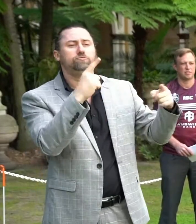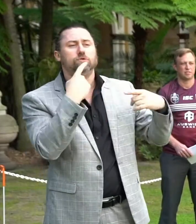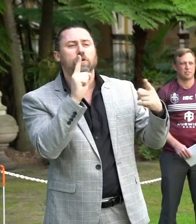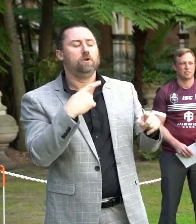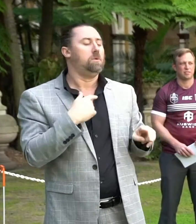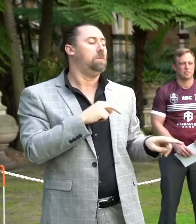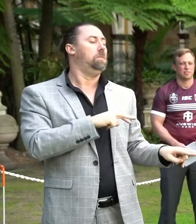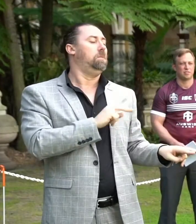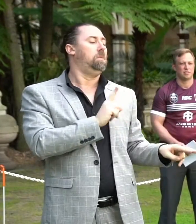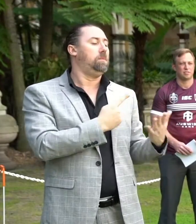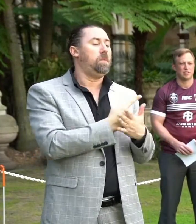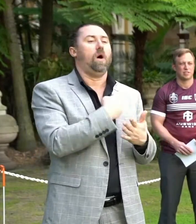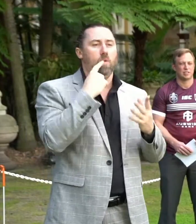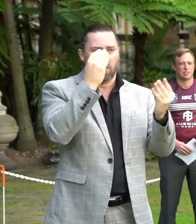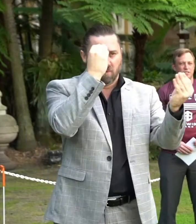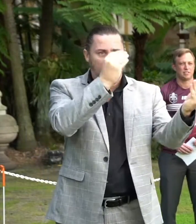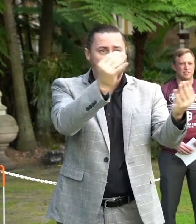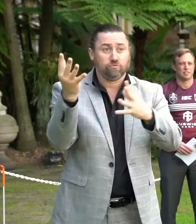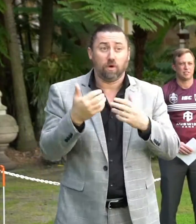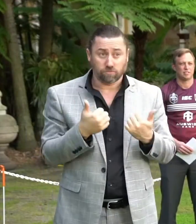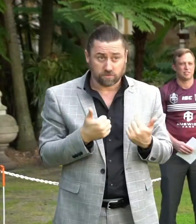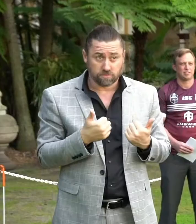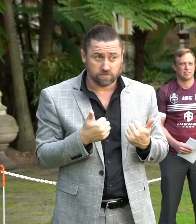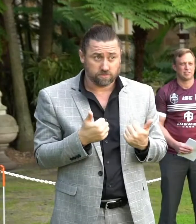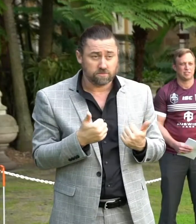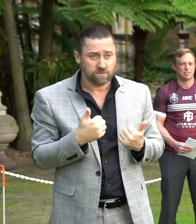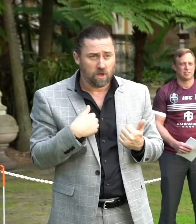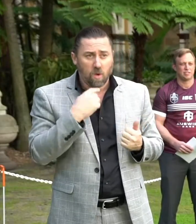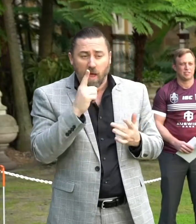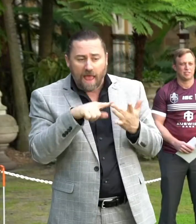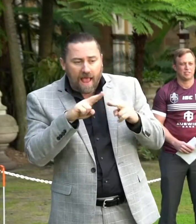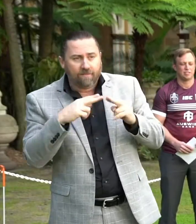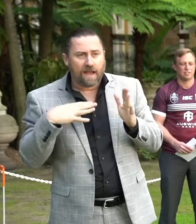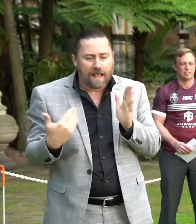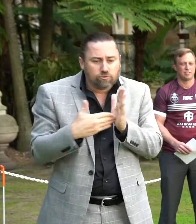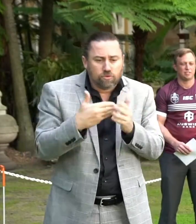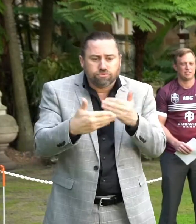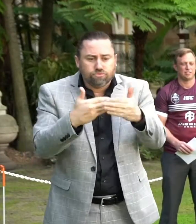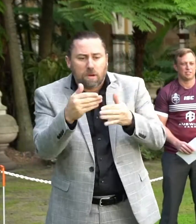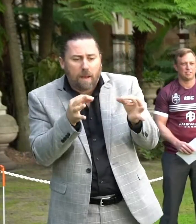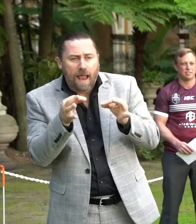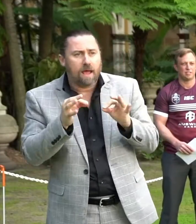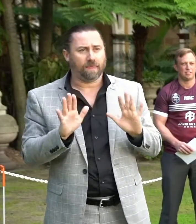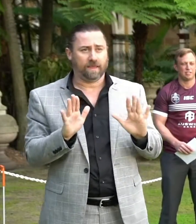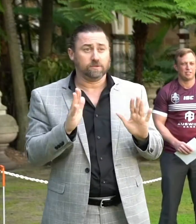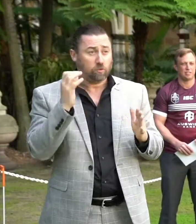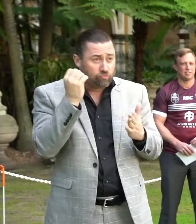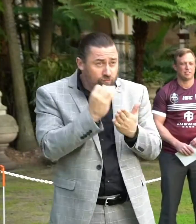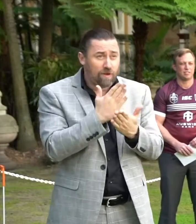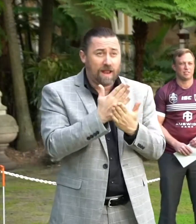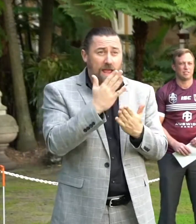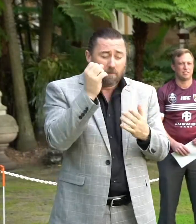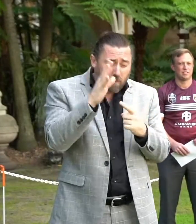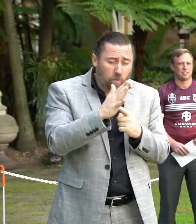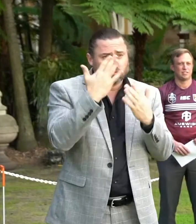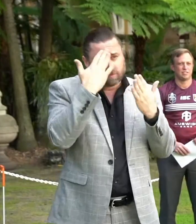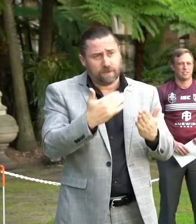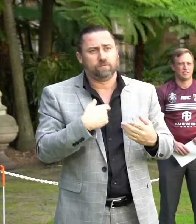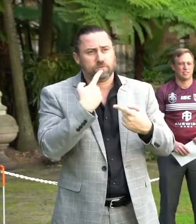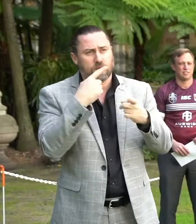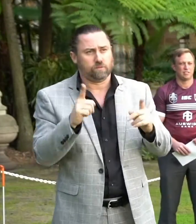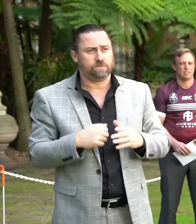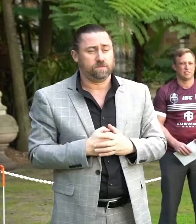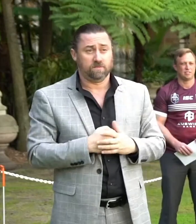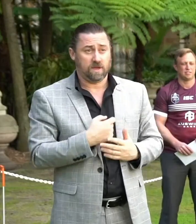Queensland community on that and any further steps that need to be taken. It is really important people do that. And as we've seen today